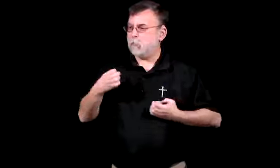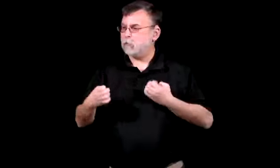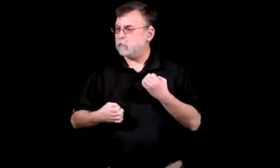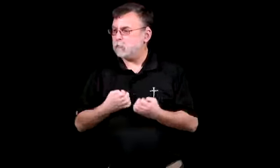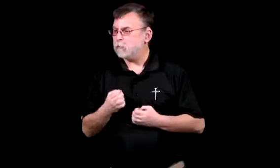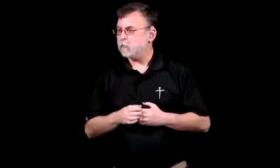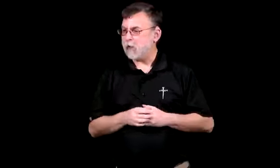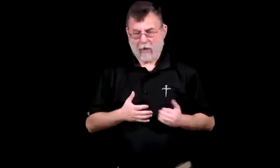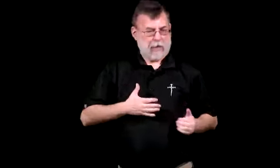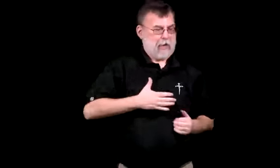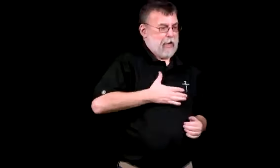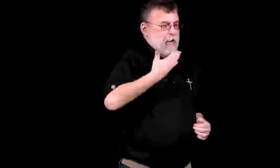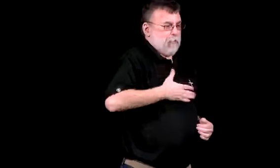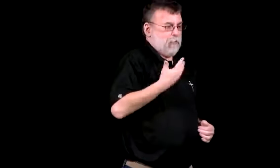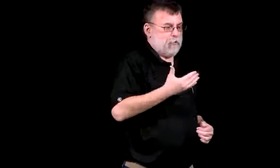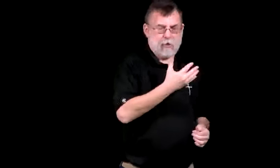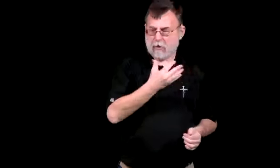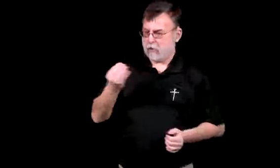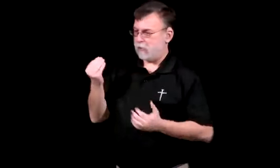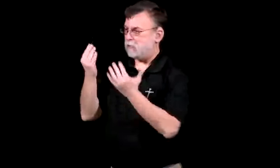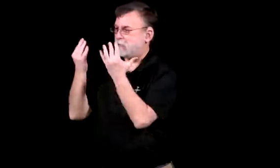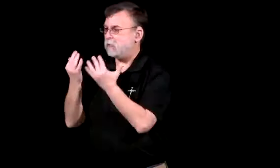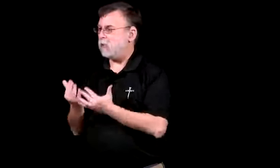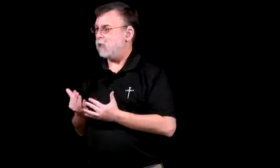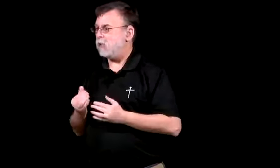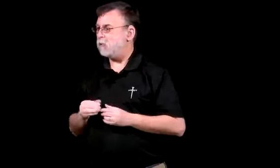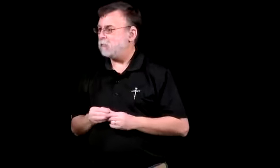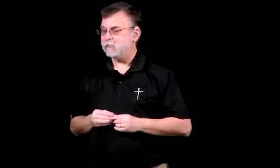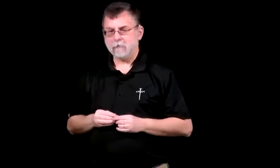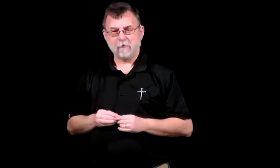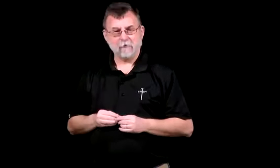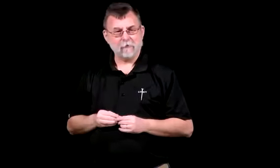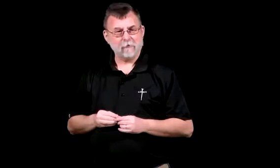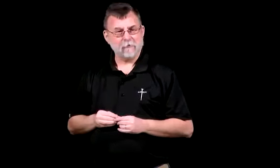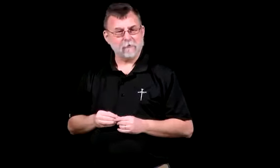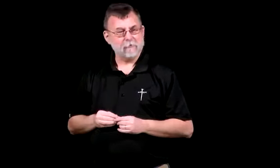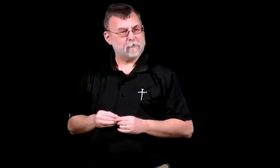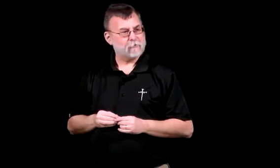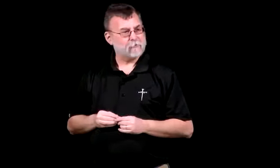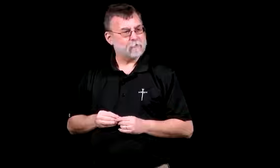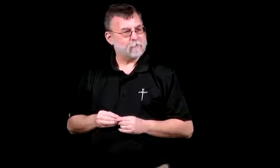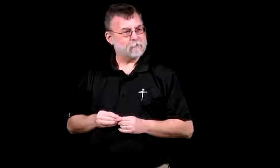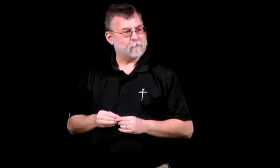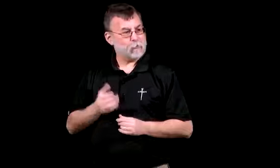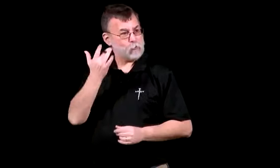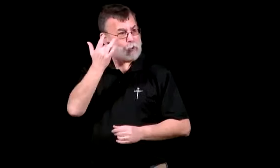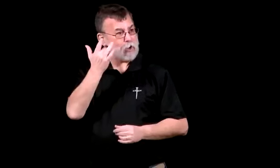And I know, you know, there's people getting married soon. There's a lot of emotions going.